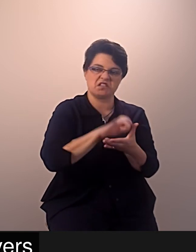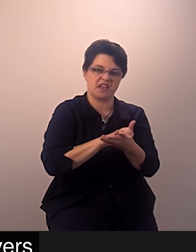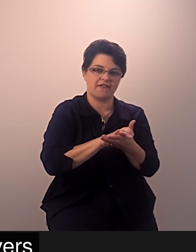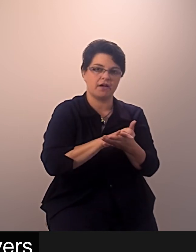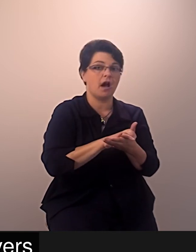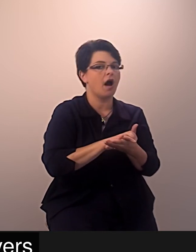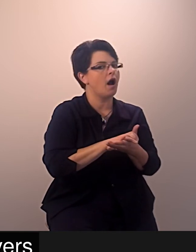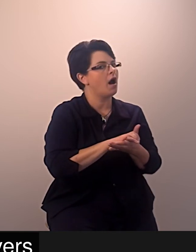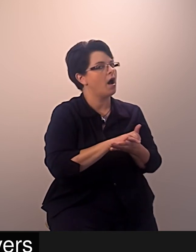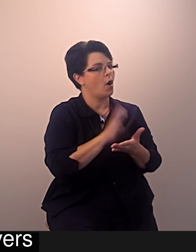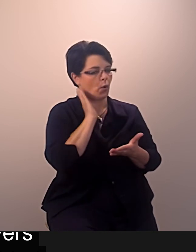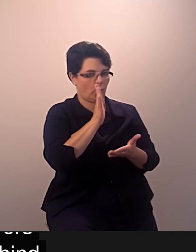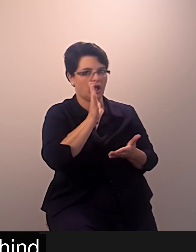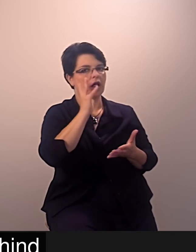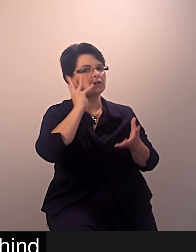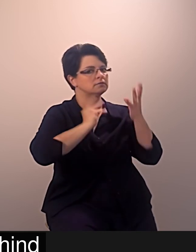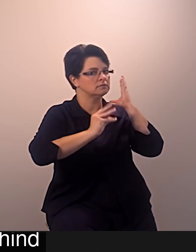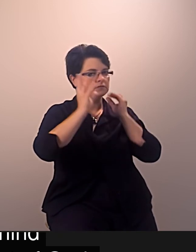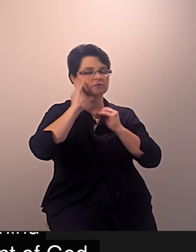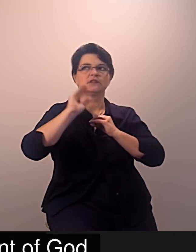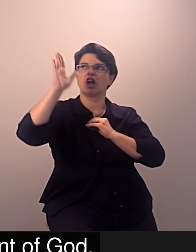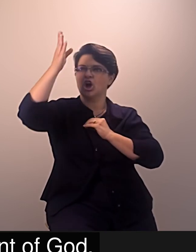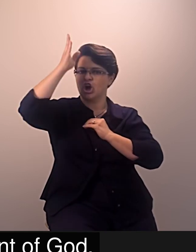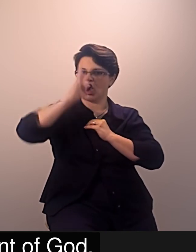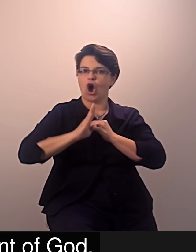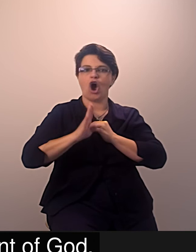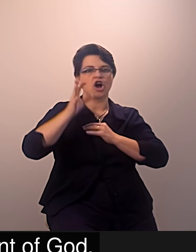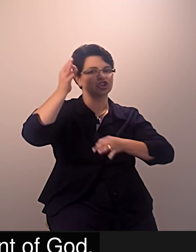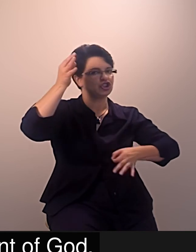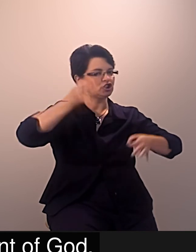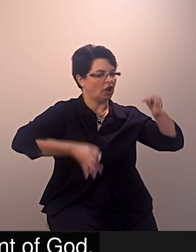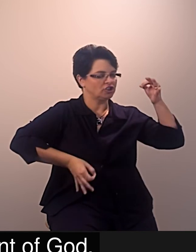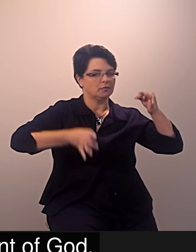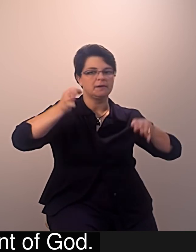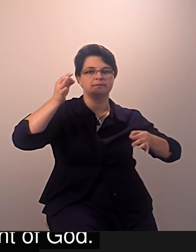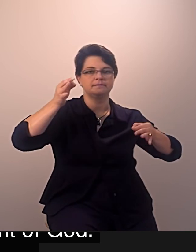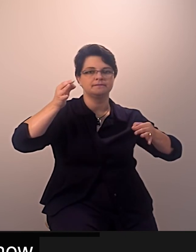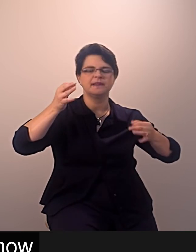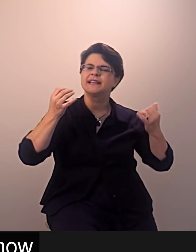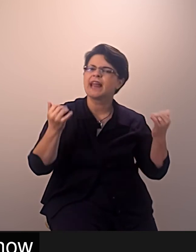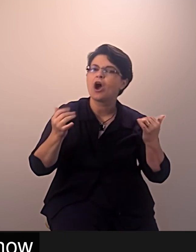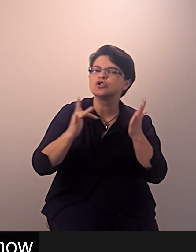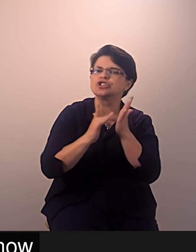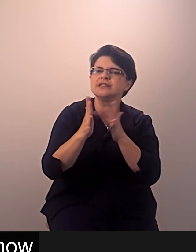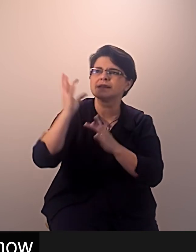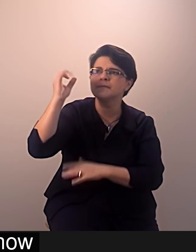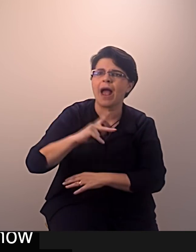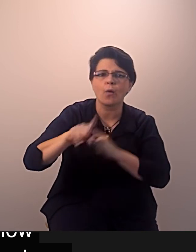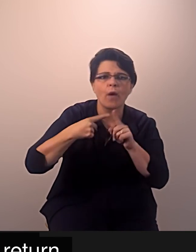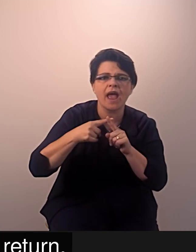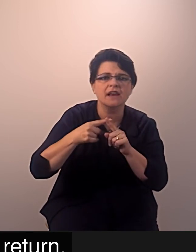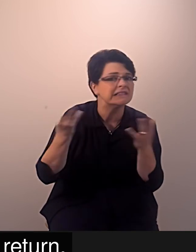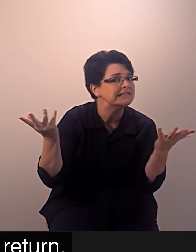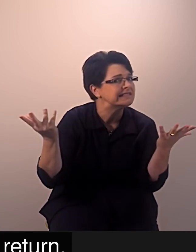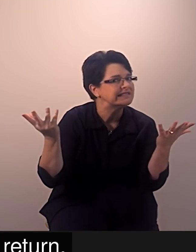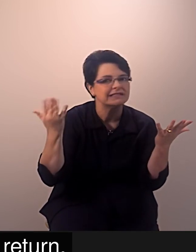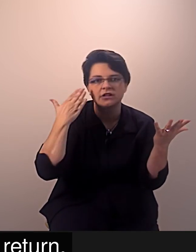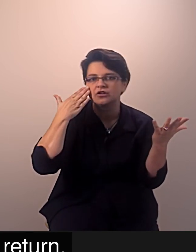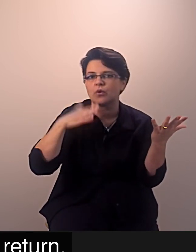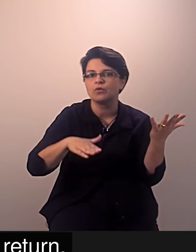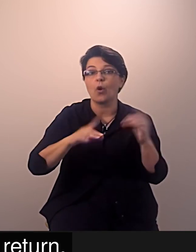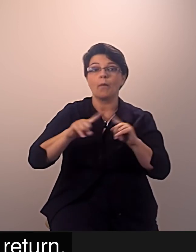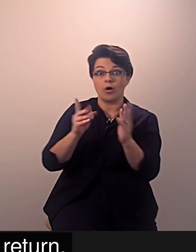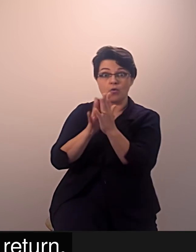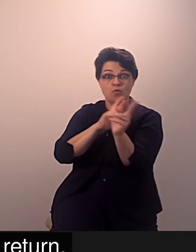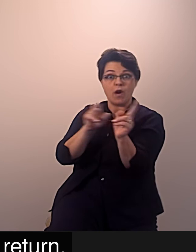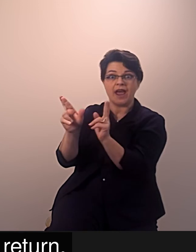God. We do not know when Jesus will return, but we should be ready and waiting for